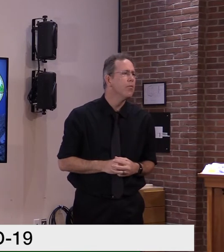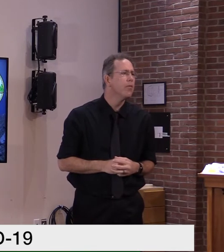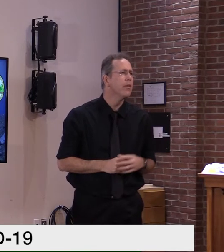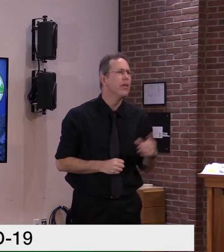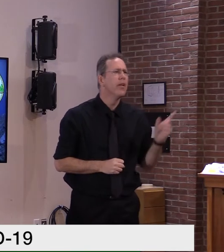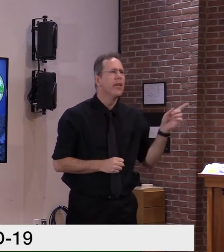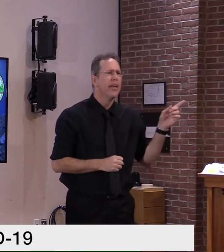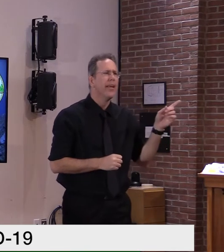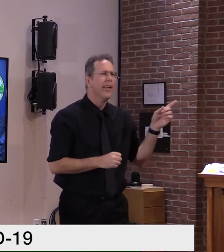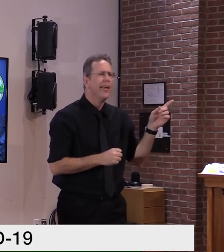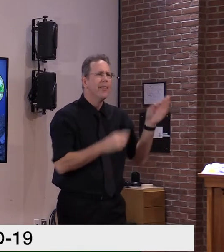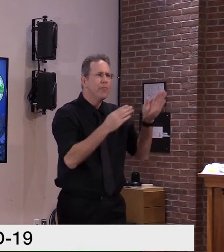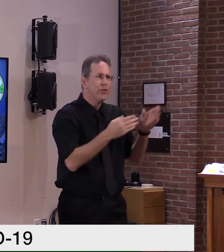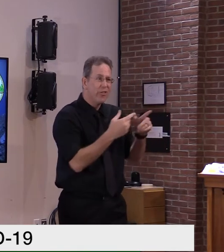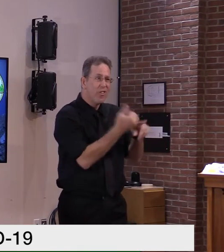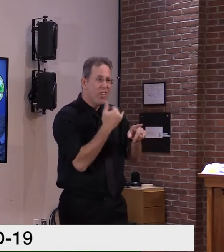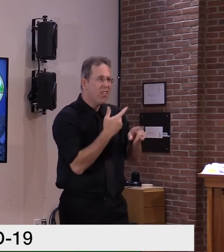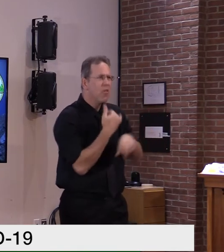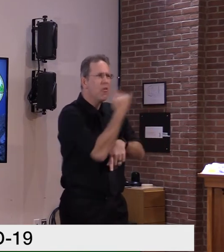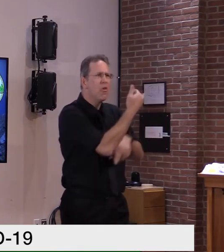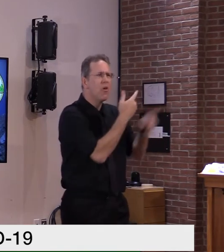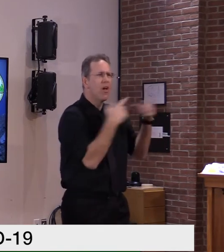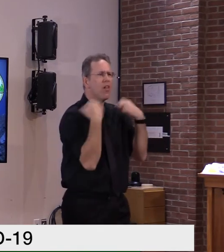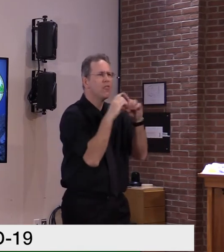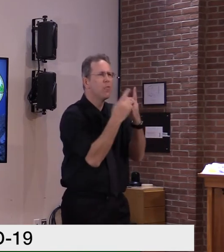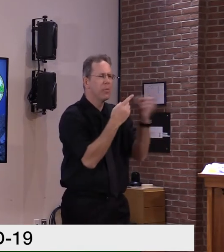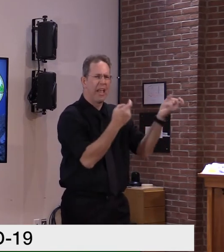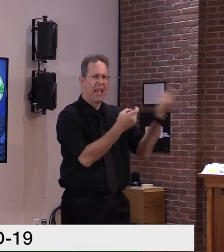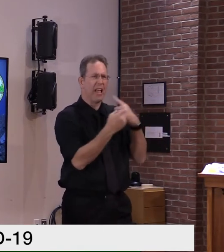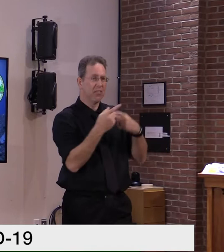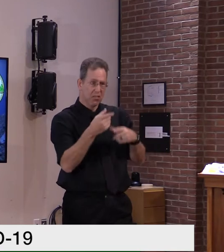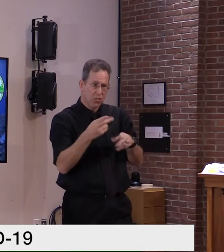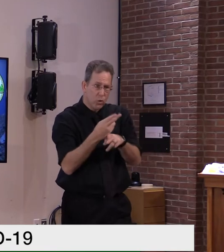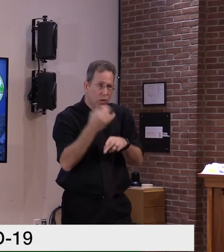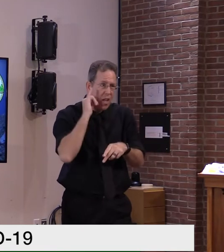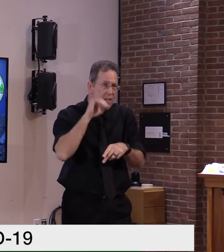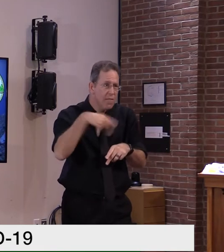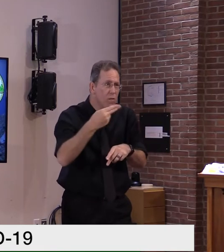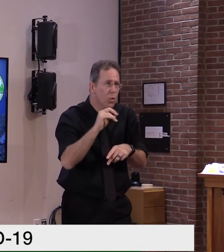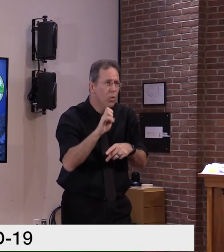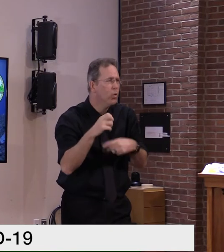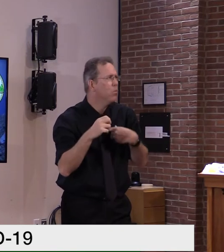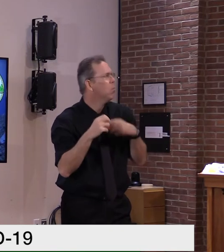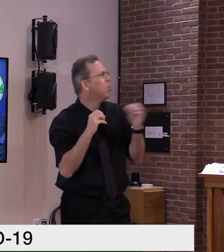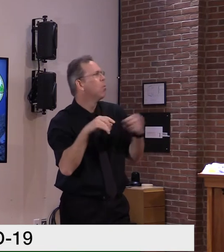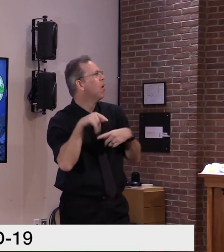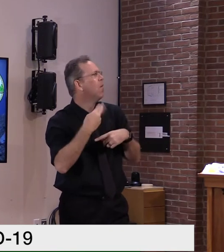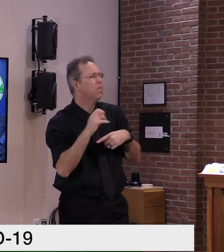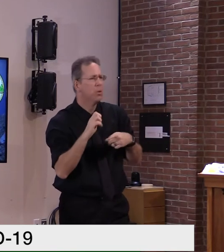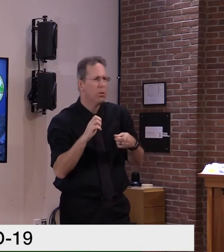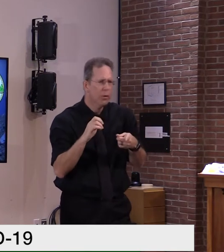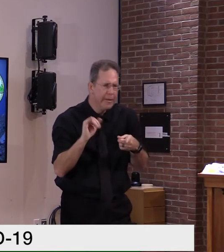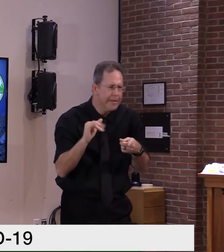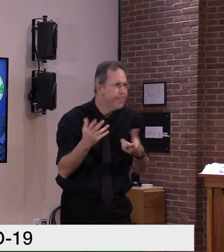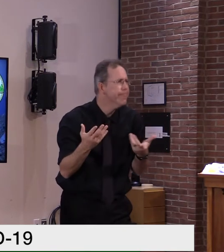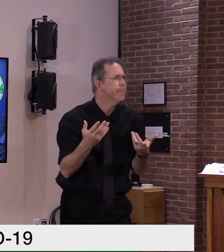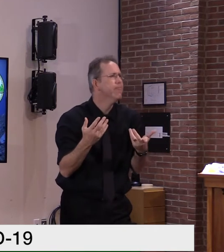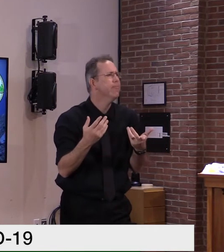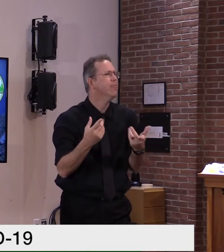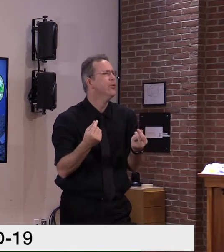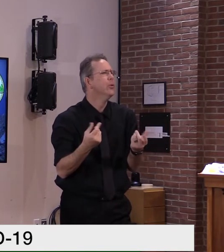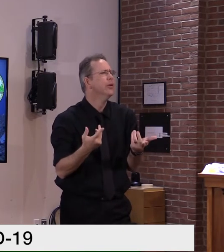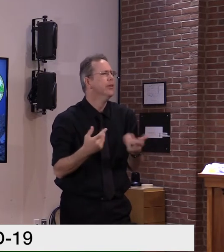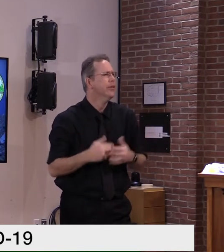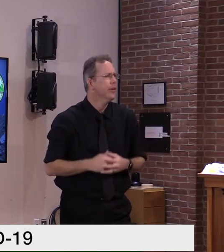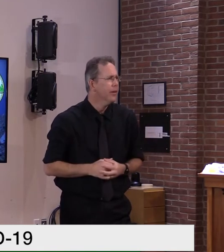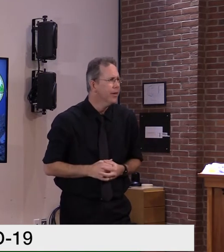to these and these testing sites that are opening up. Yeah, they do, and what, you know, I'm